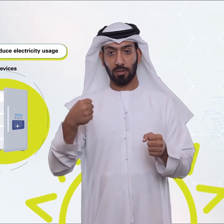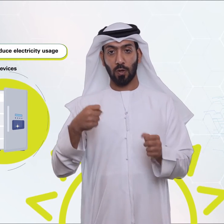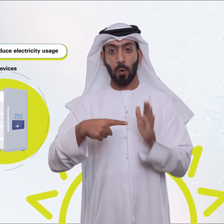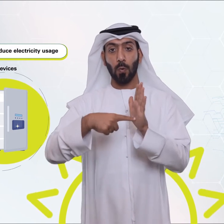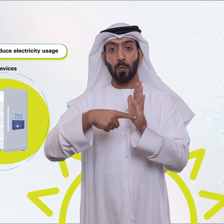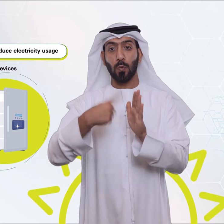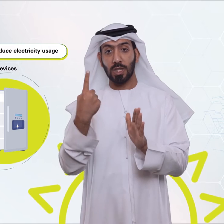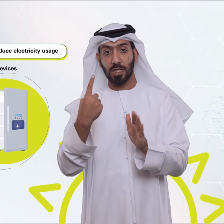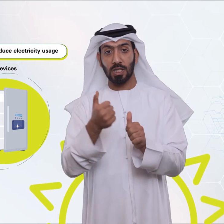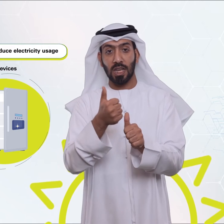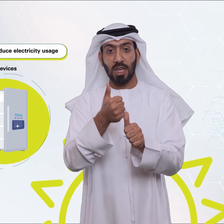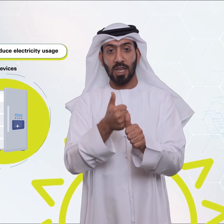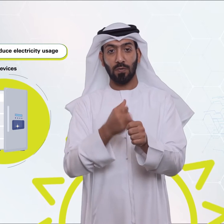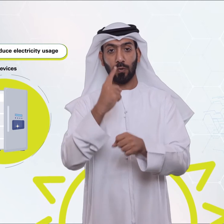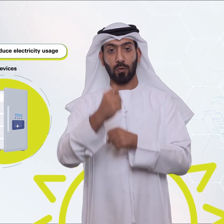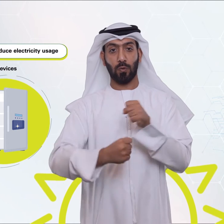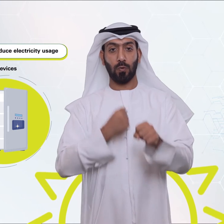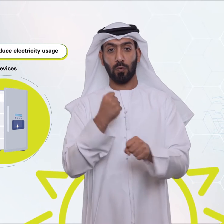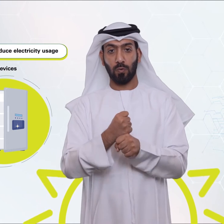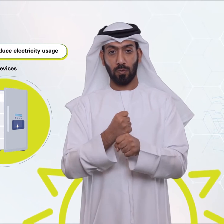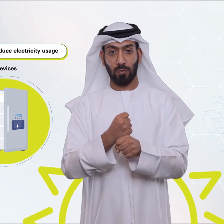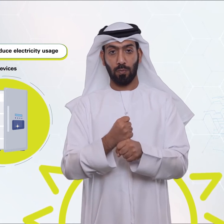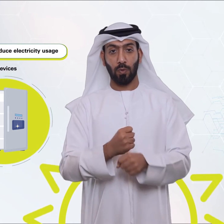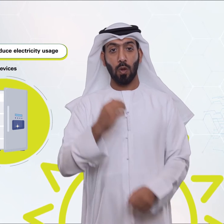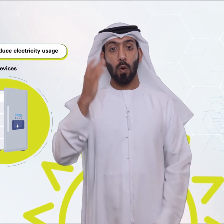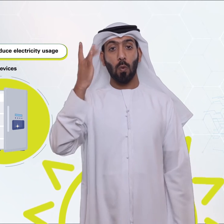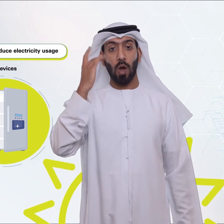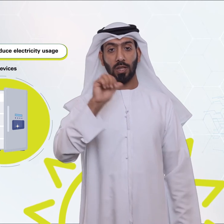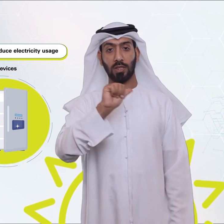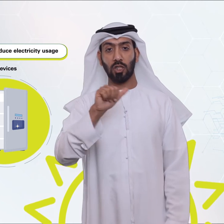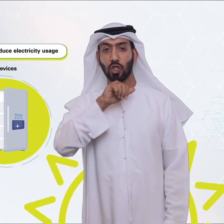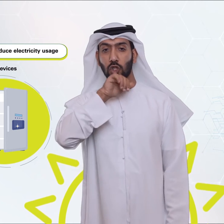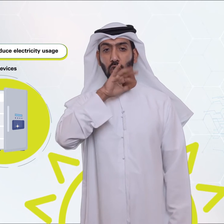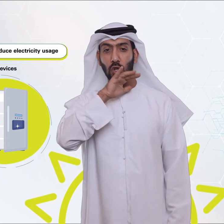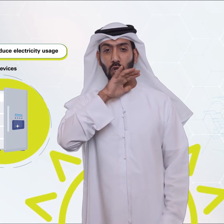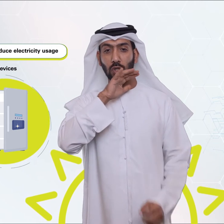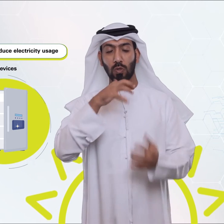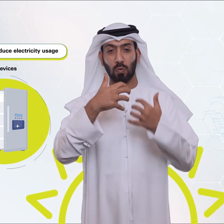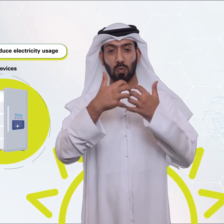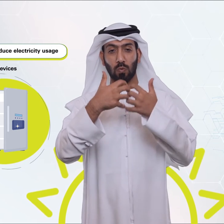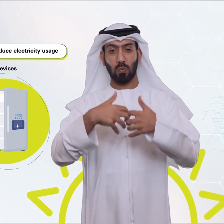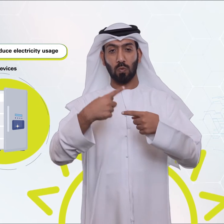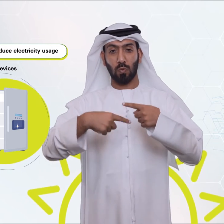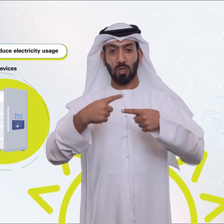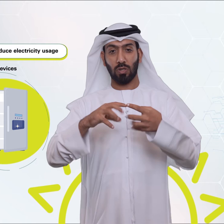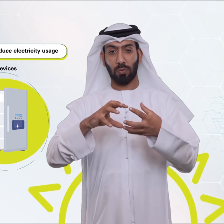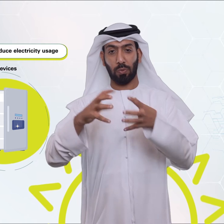back of the refrigerator at least once a year, as a dirty coil reduces the efficiency of